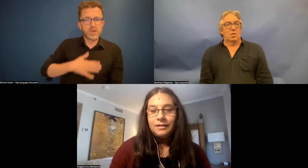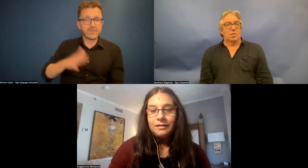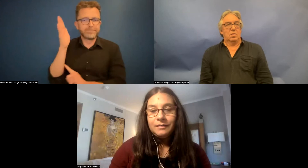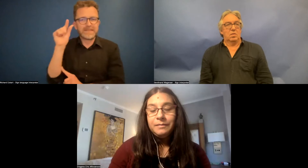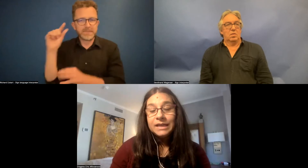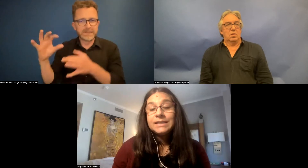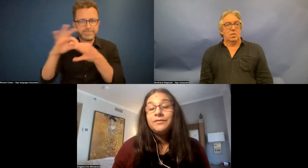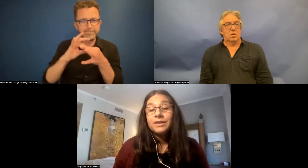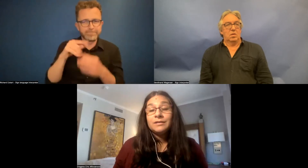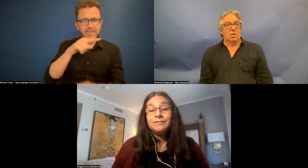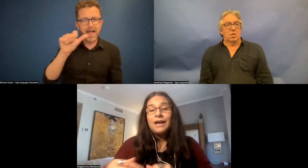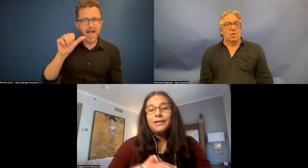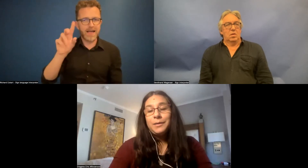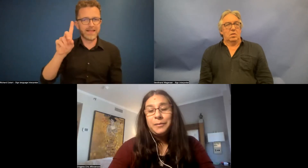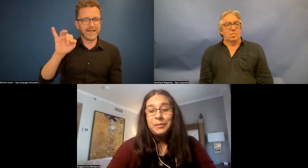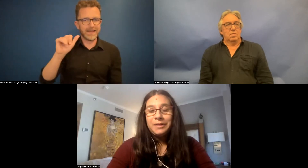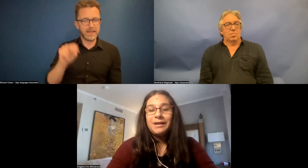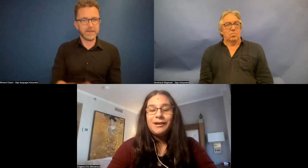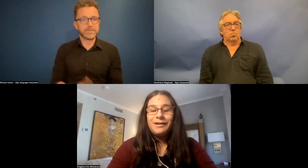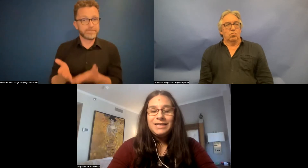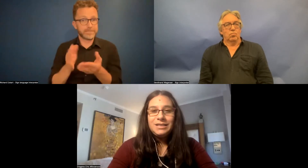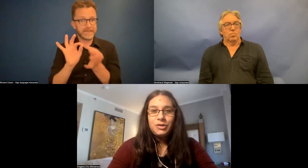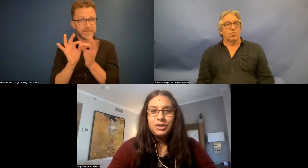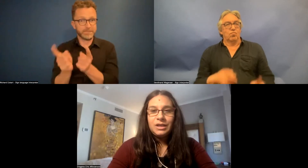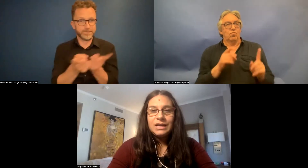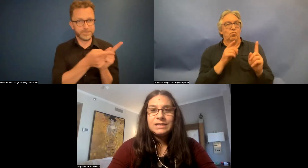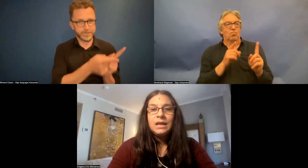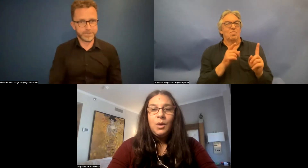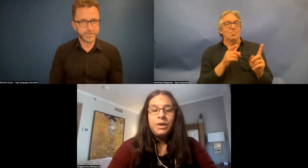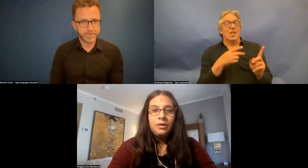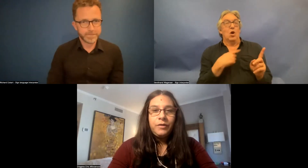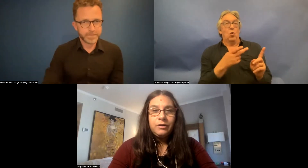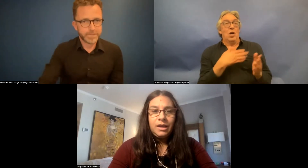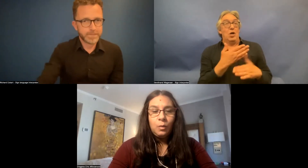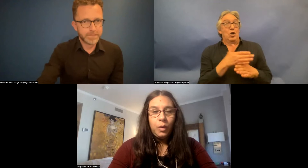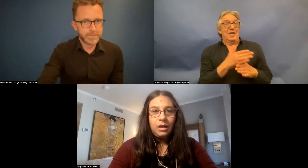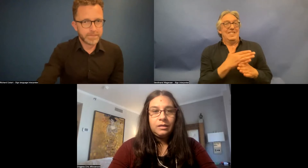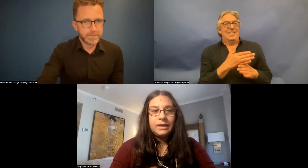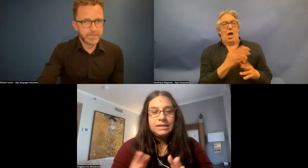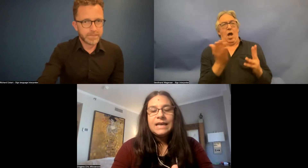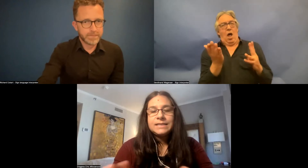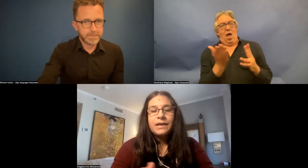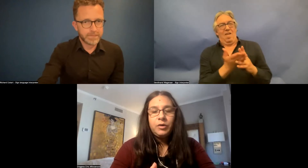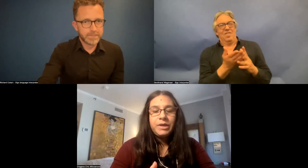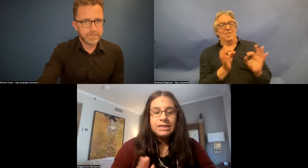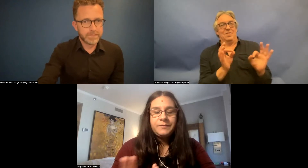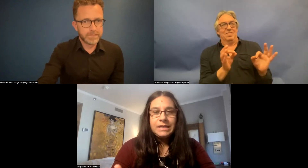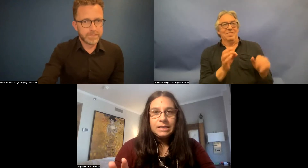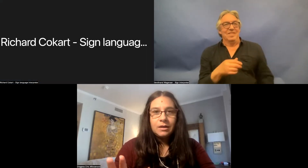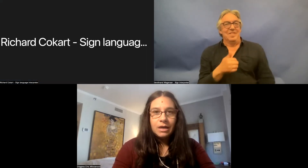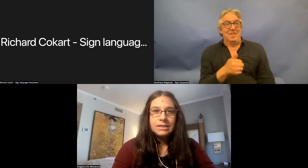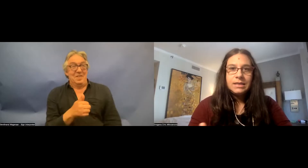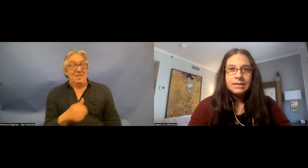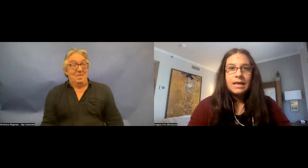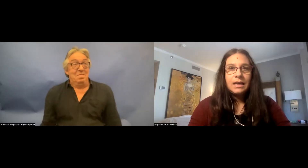saying that even healthy people are institutionalized. We know very well that, yes, everybody's